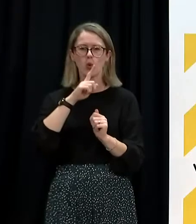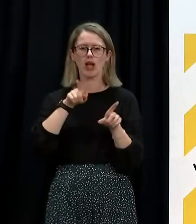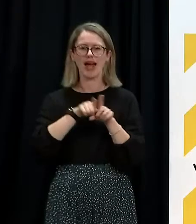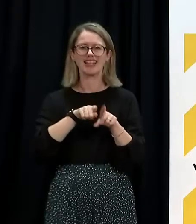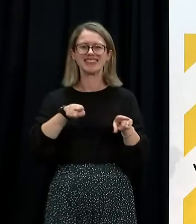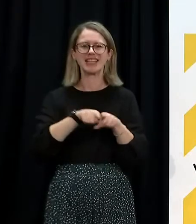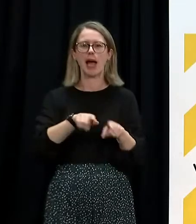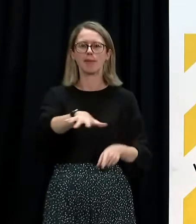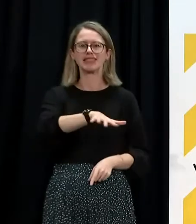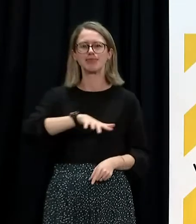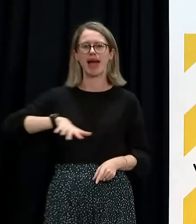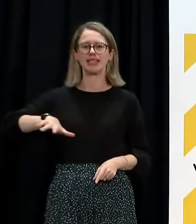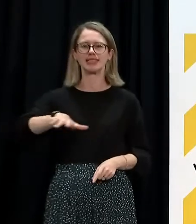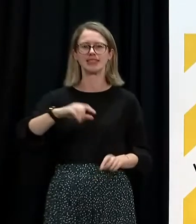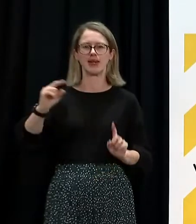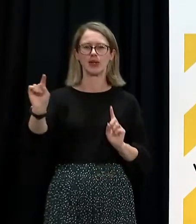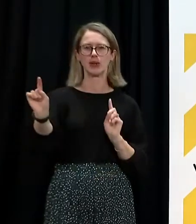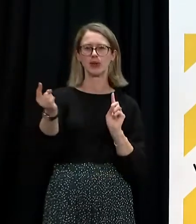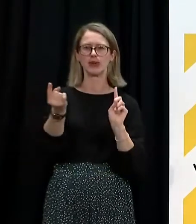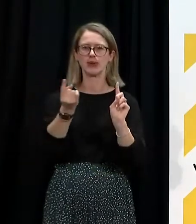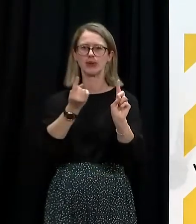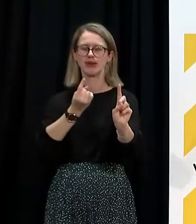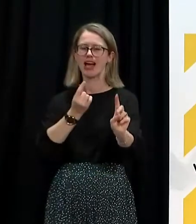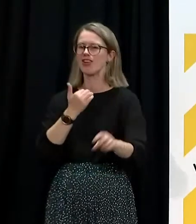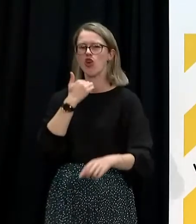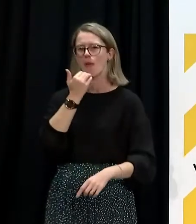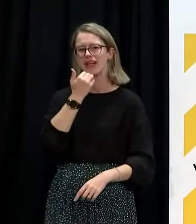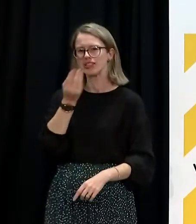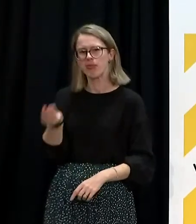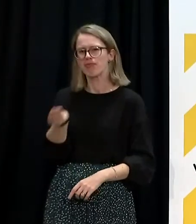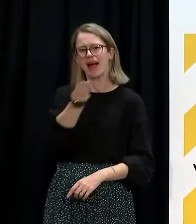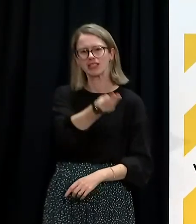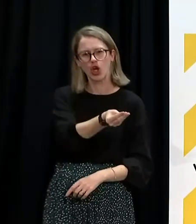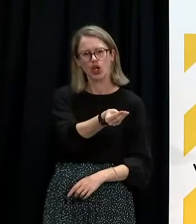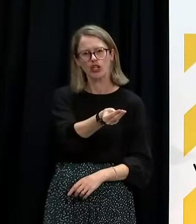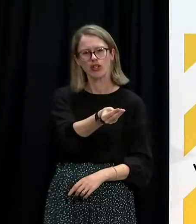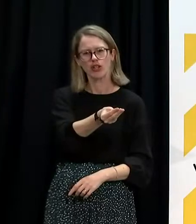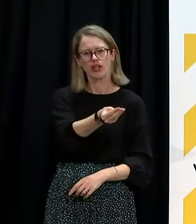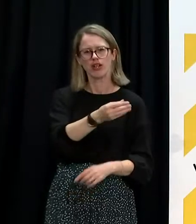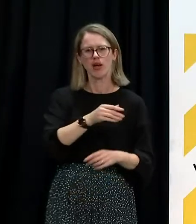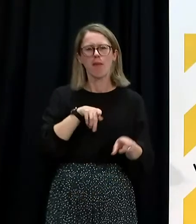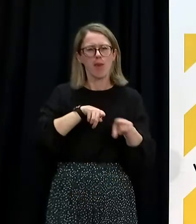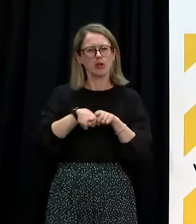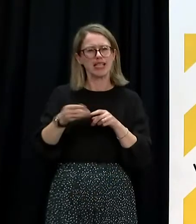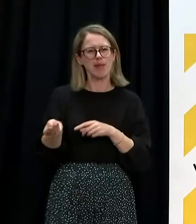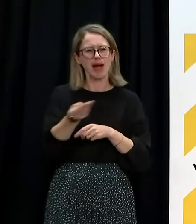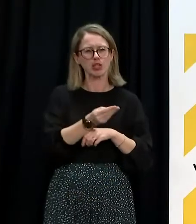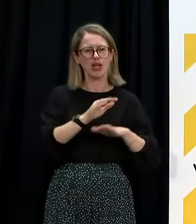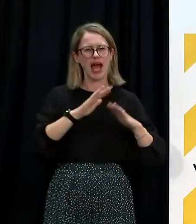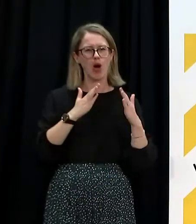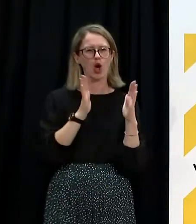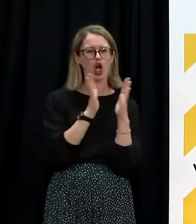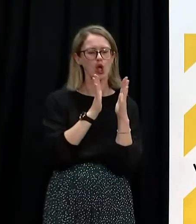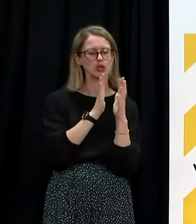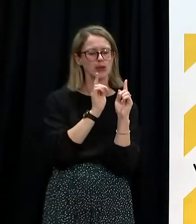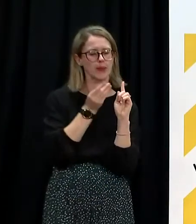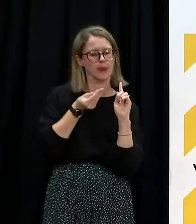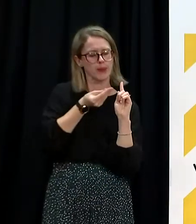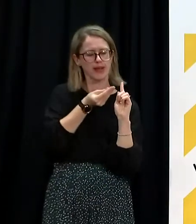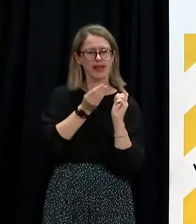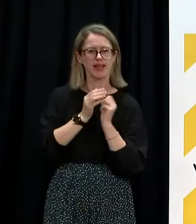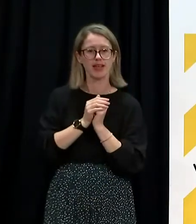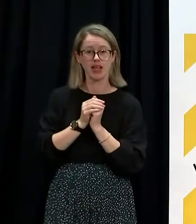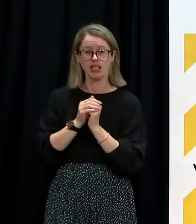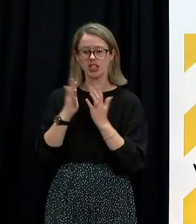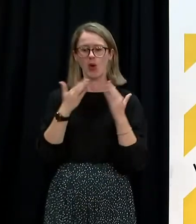plus or casual contacts rather than those who are known close contacts. So that hasn't been a feature. So we have seen high transmission